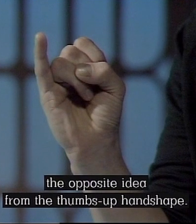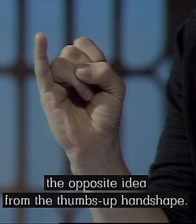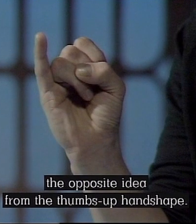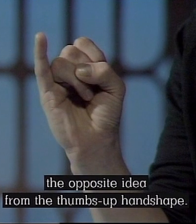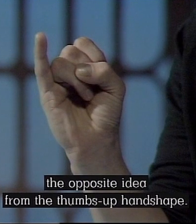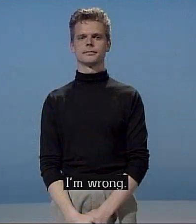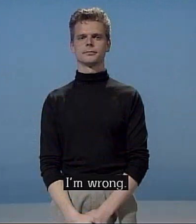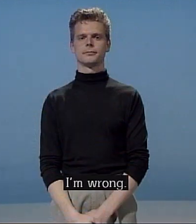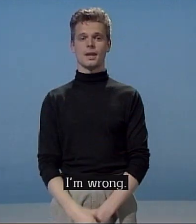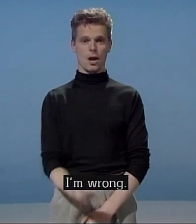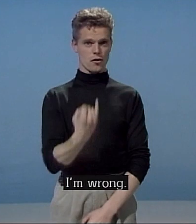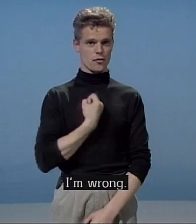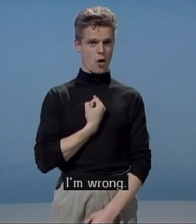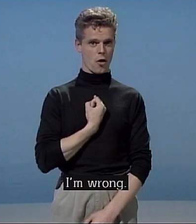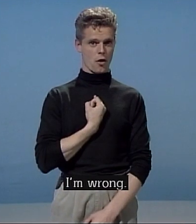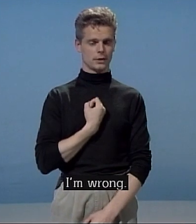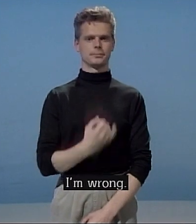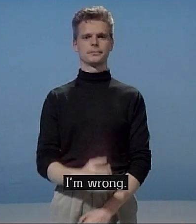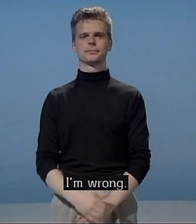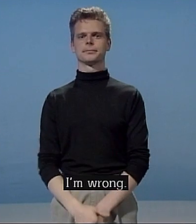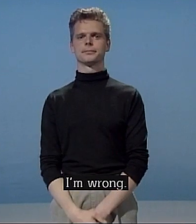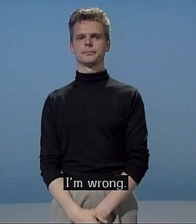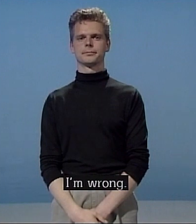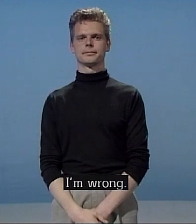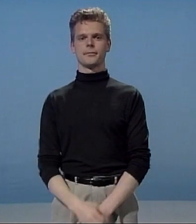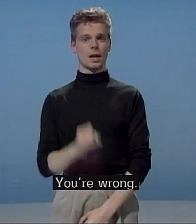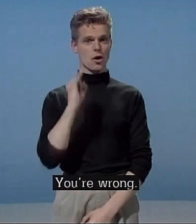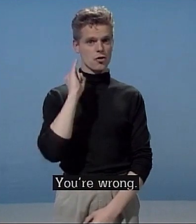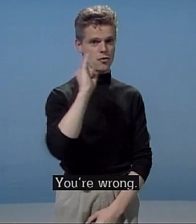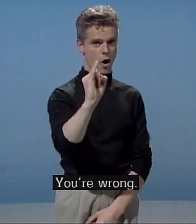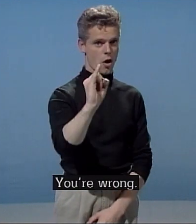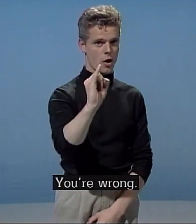thumbs-up handshape. I'm wrong. You're wrong.